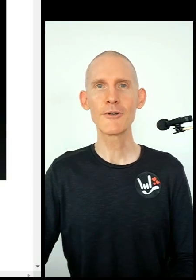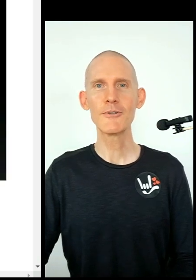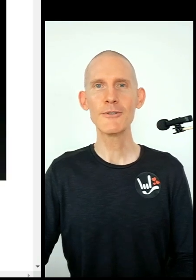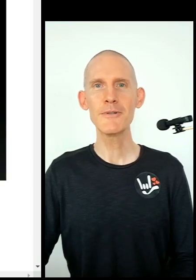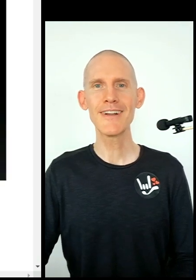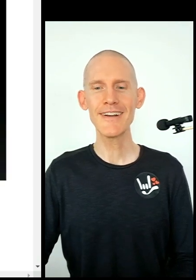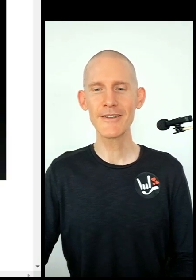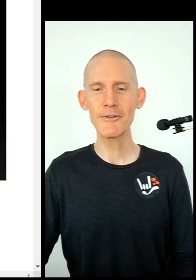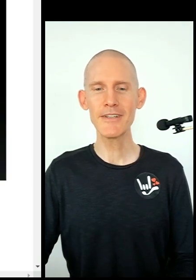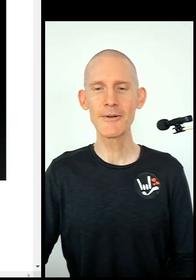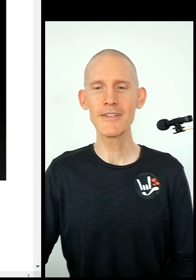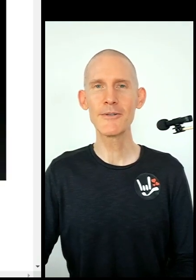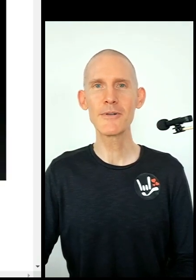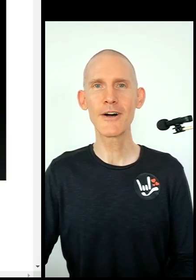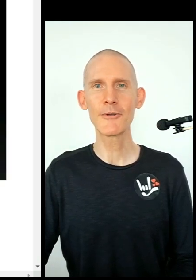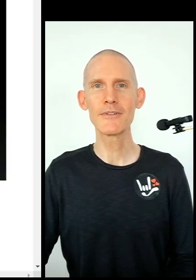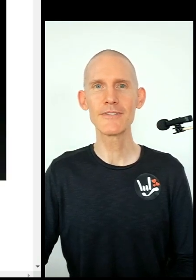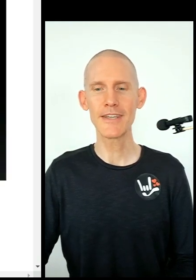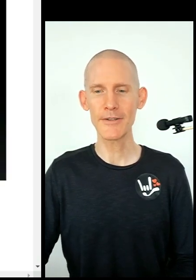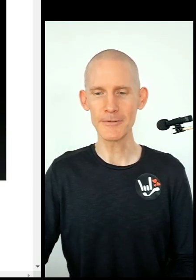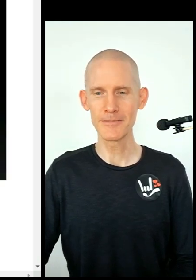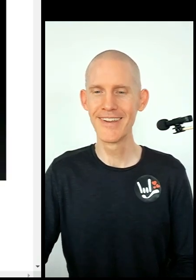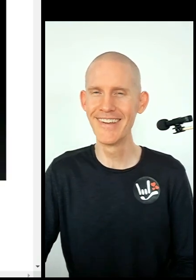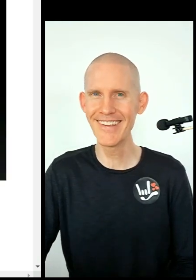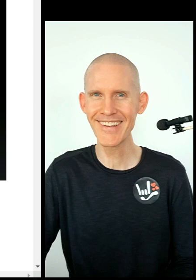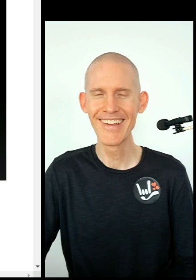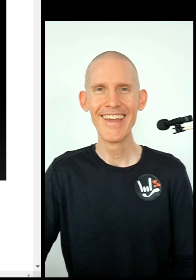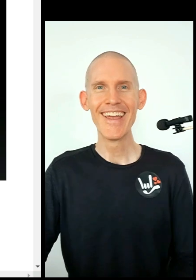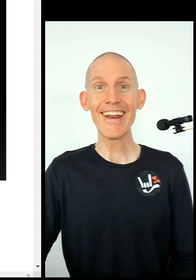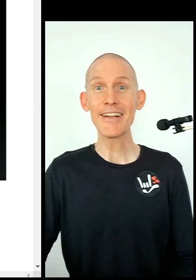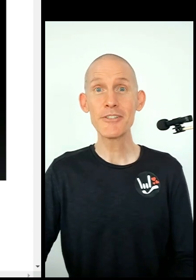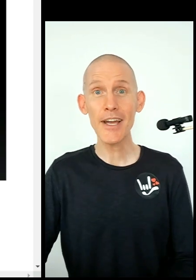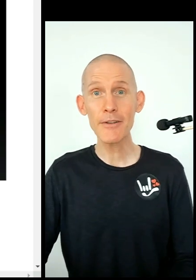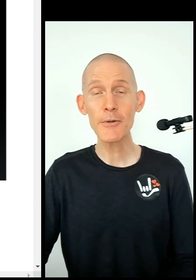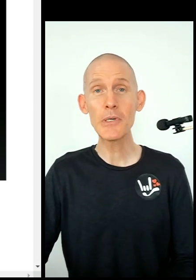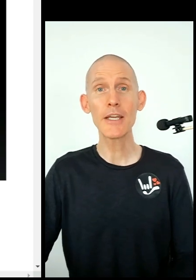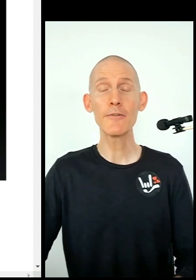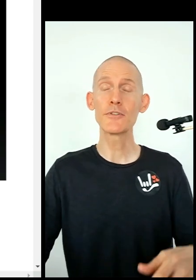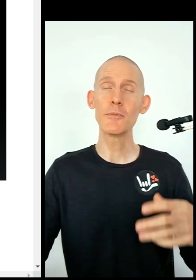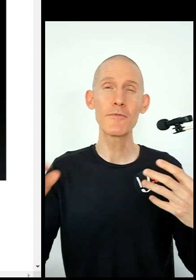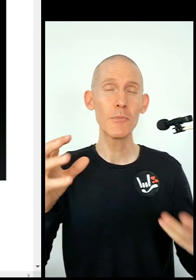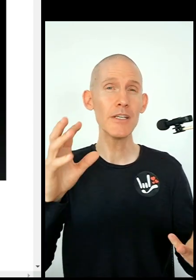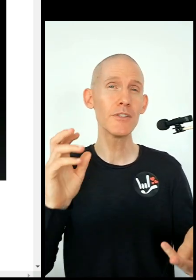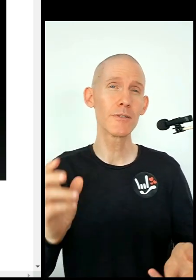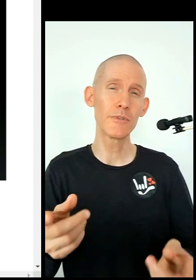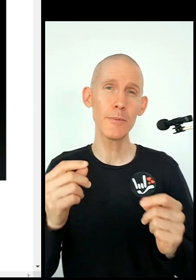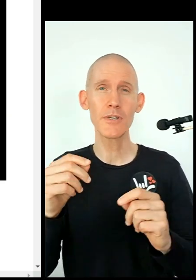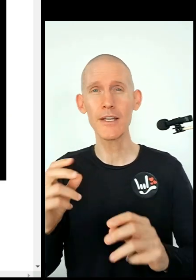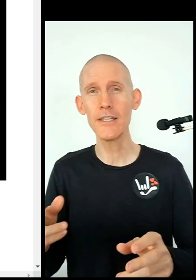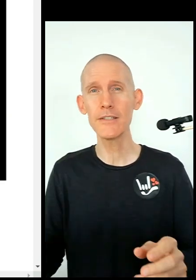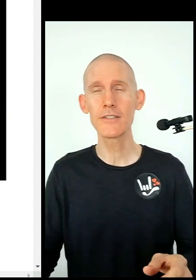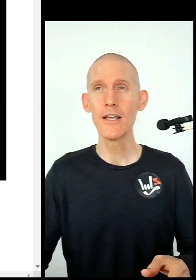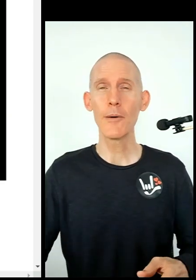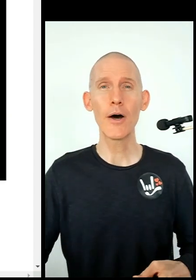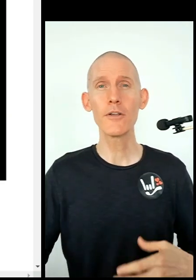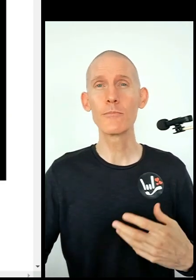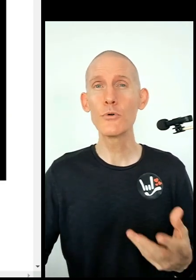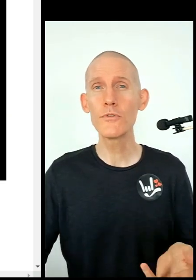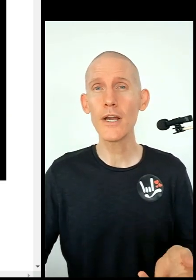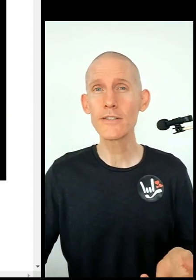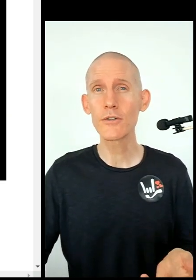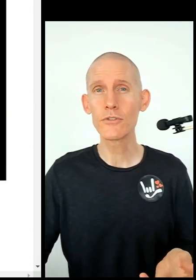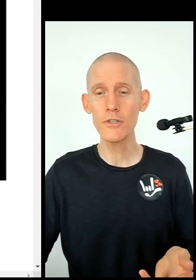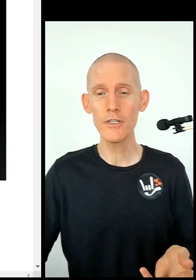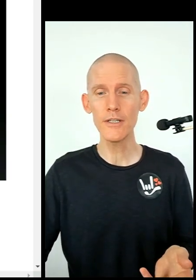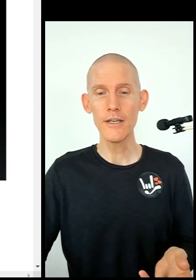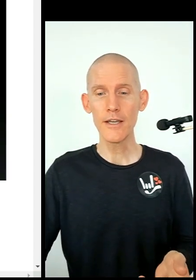All right, so you and I are literally going to color together. And I chat a little bit. I give you some information, some tips, ideas of how to